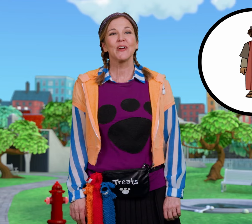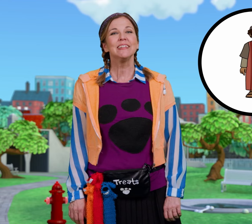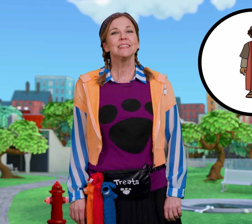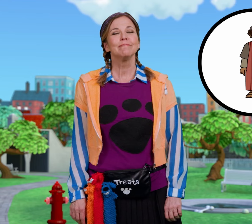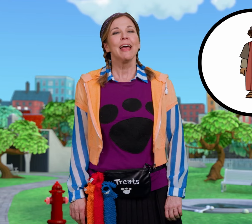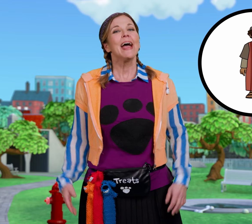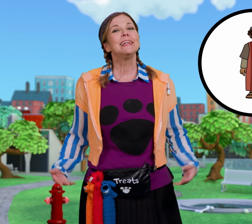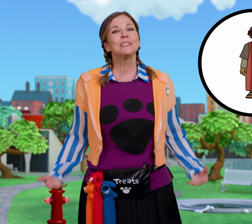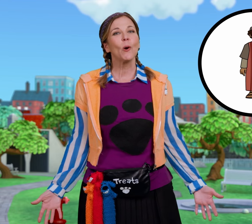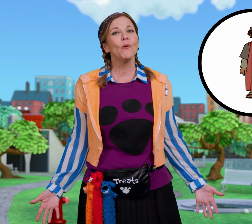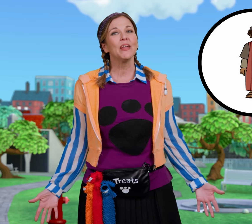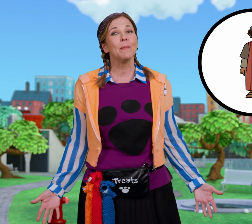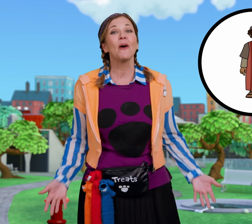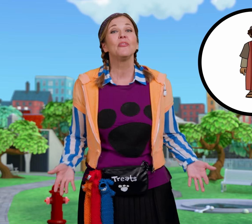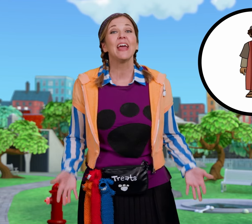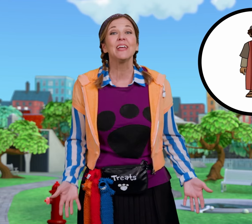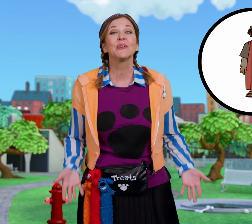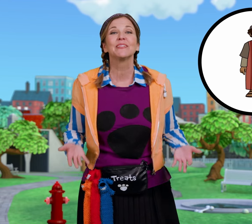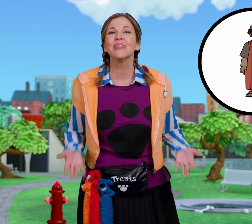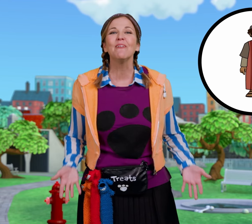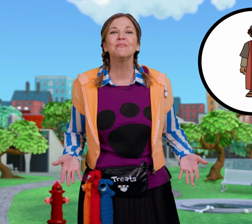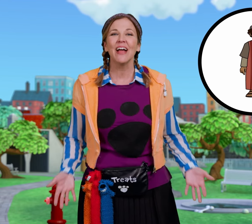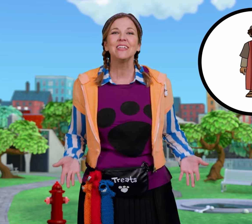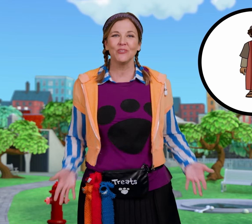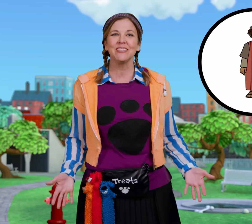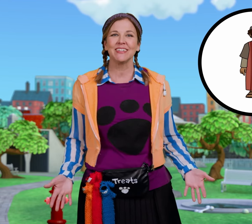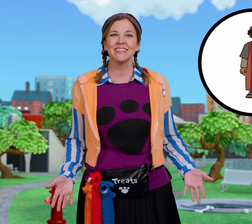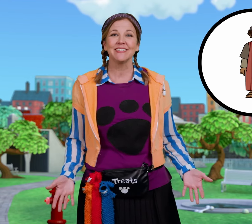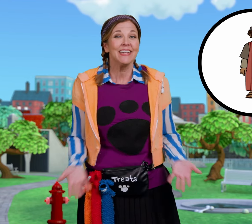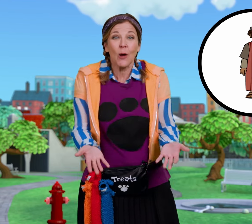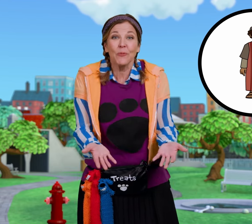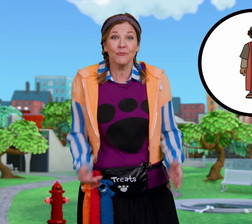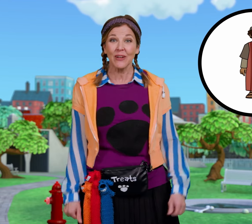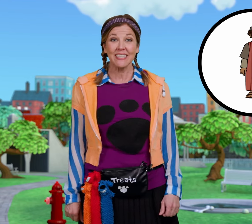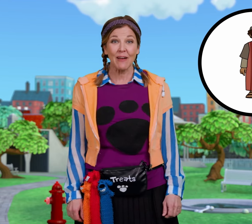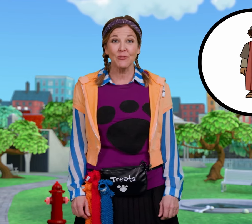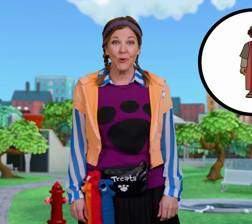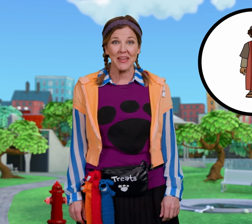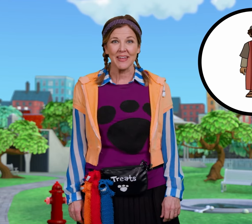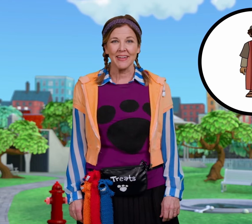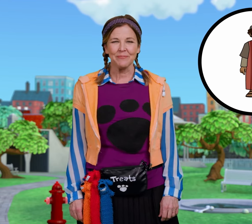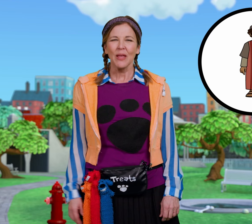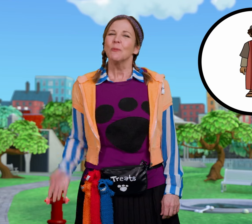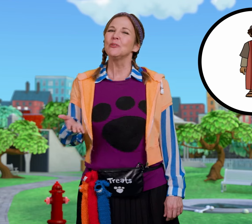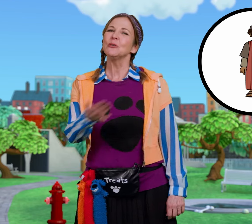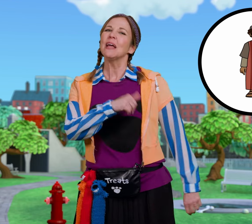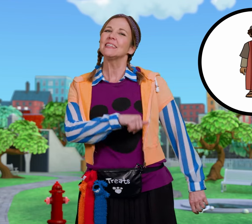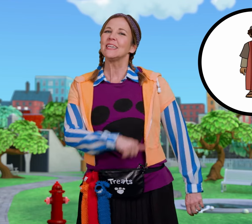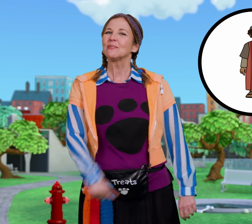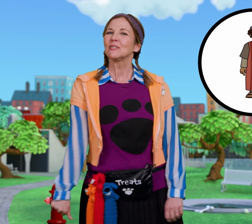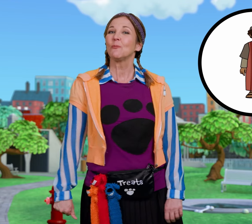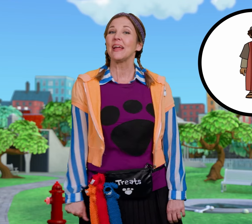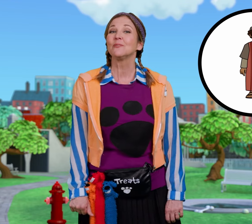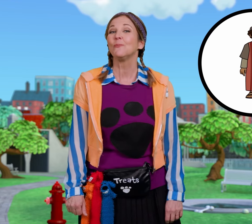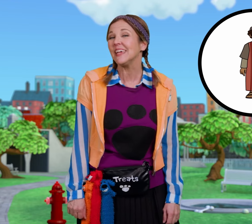friends and he told them how they could love like Jesus and help their friends have joy would you like to hear some ways we